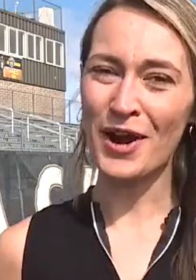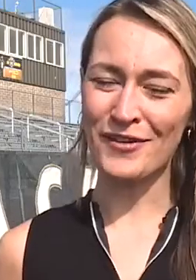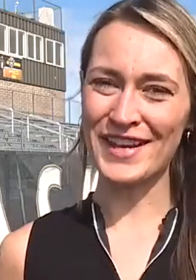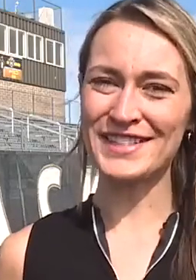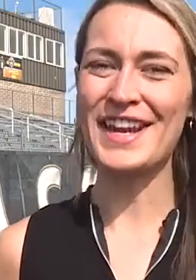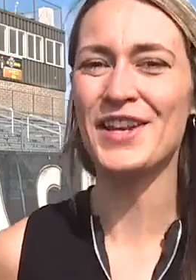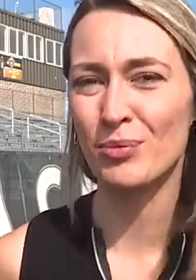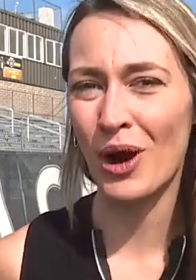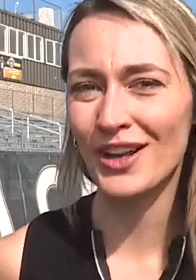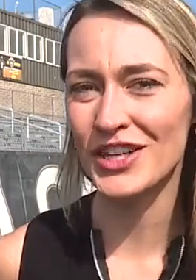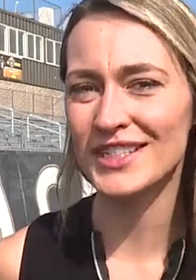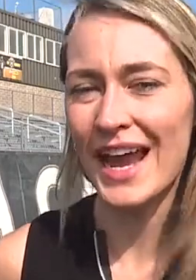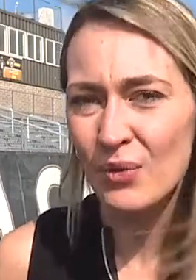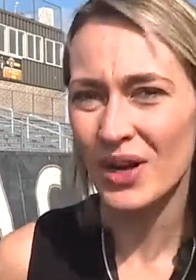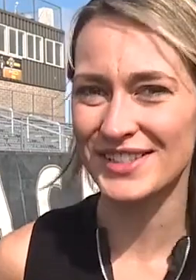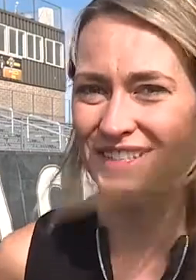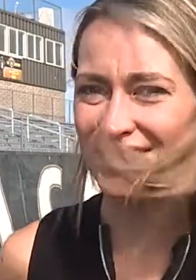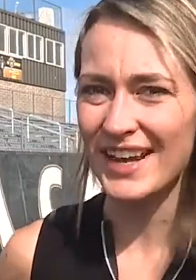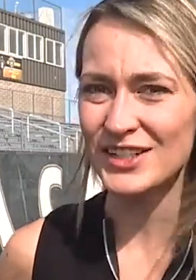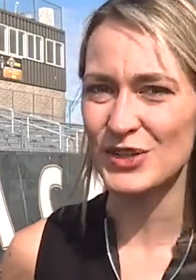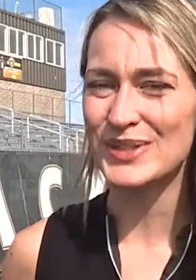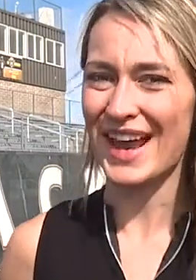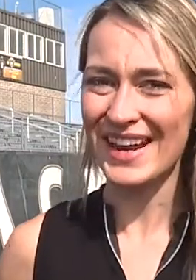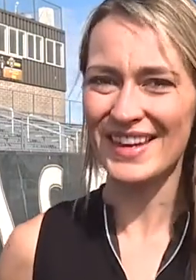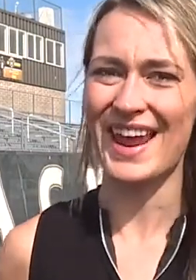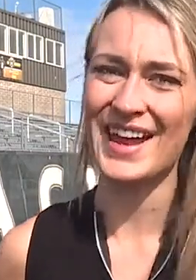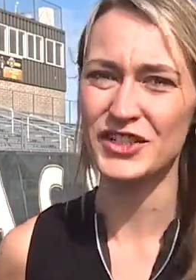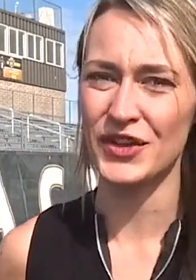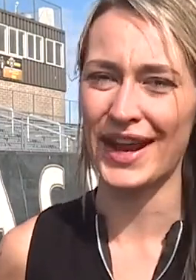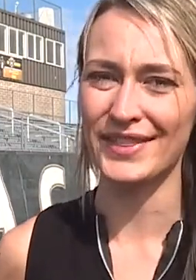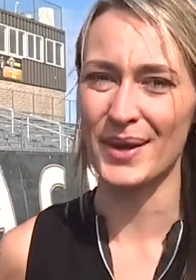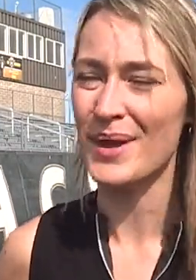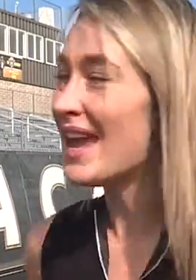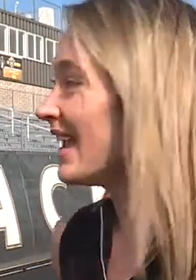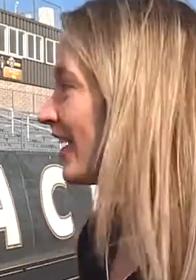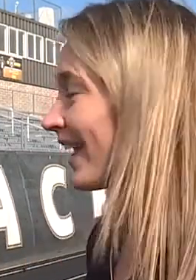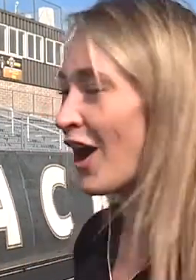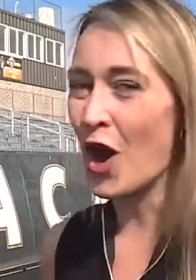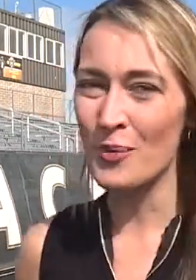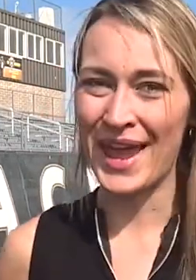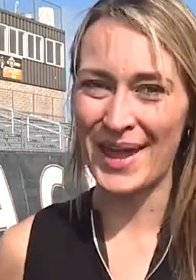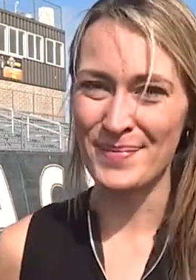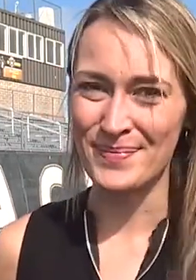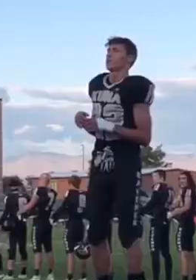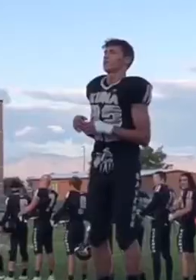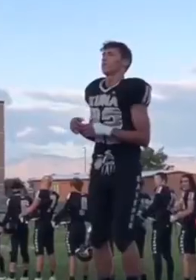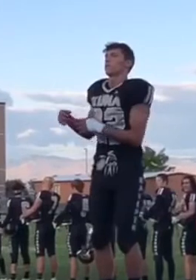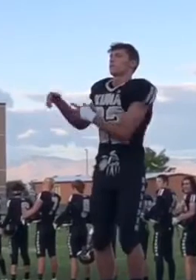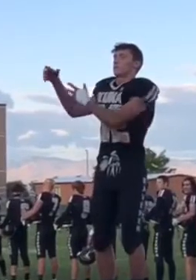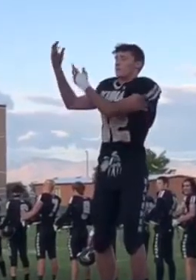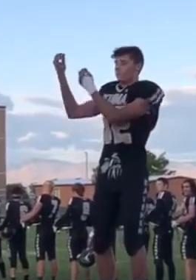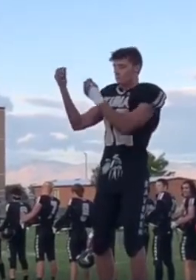As part of his senior project, Edwards decided to sign the national anthem here at a home game.